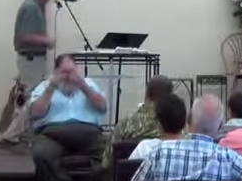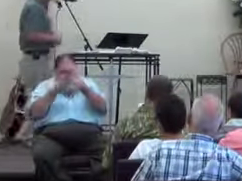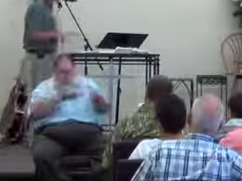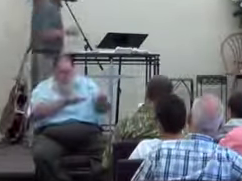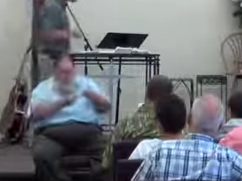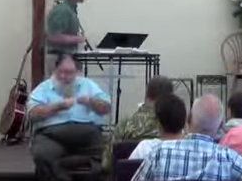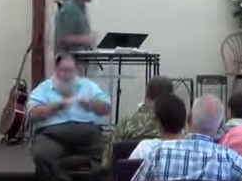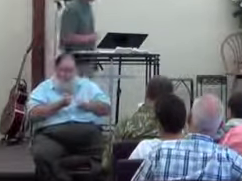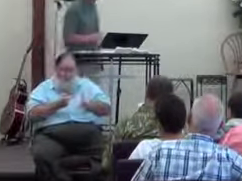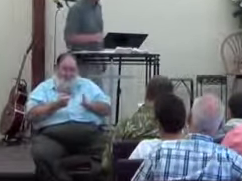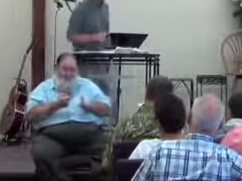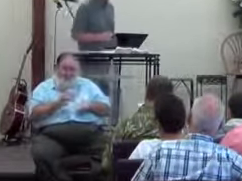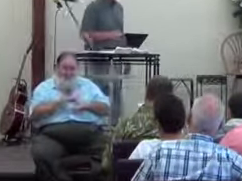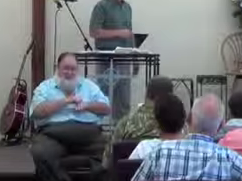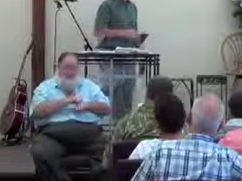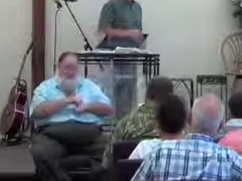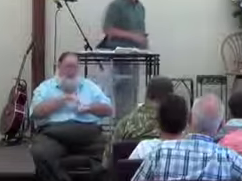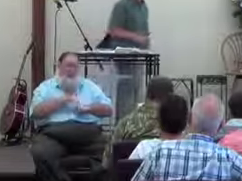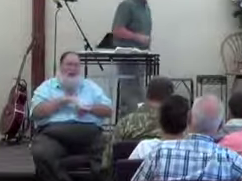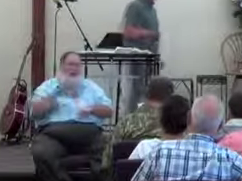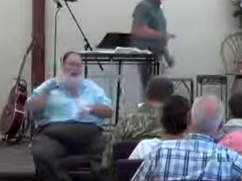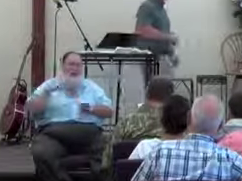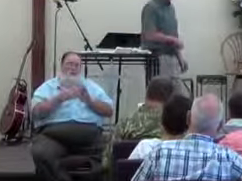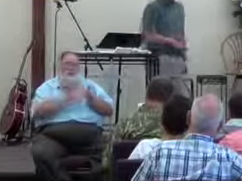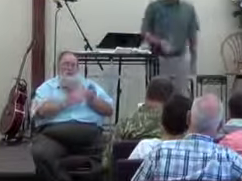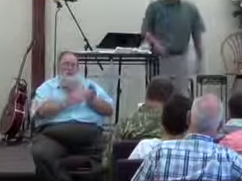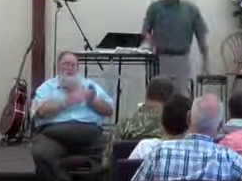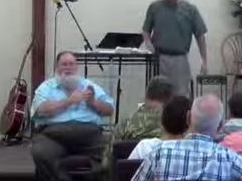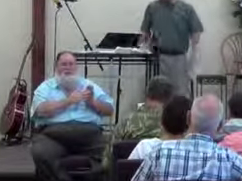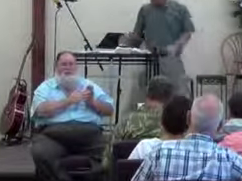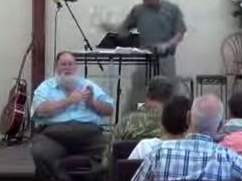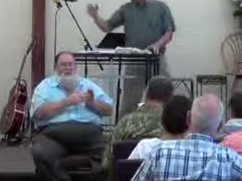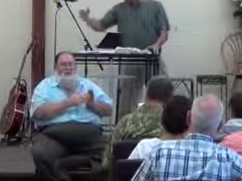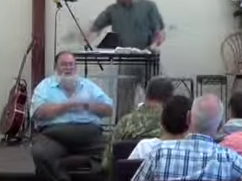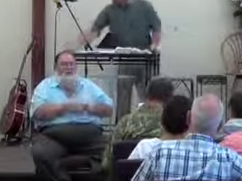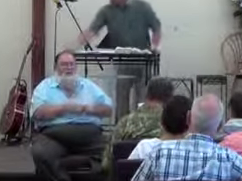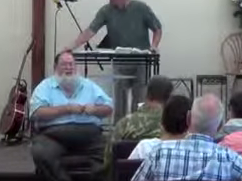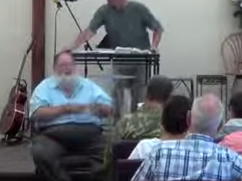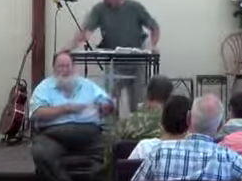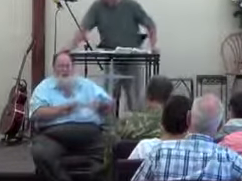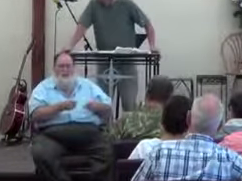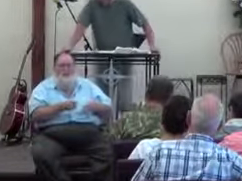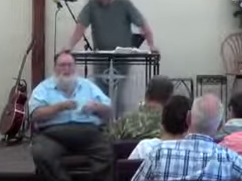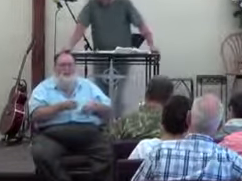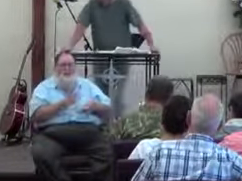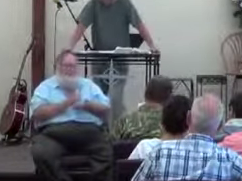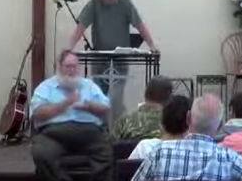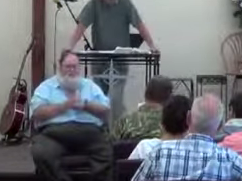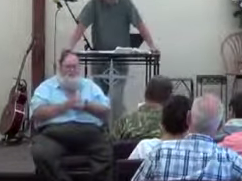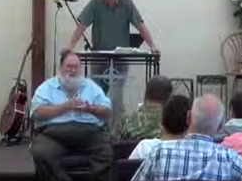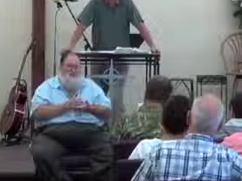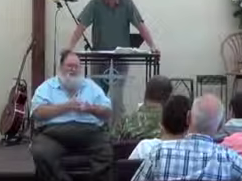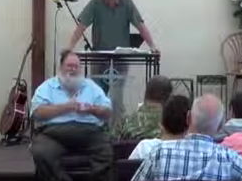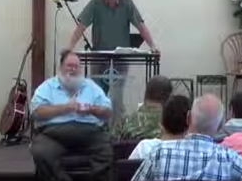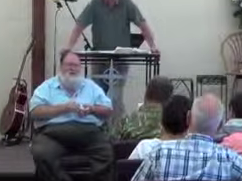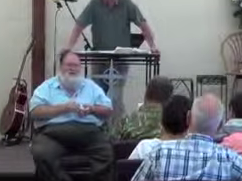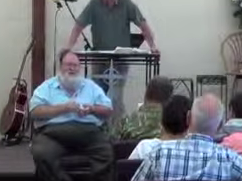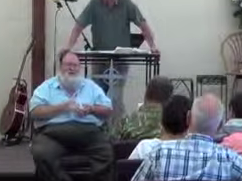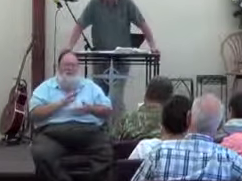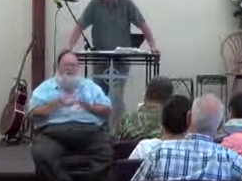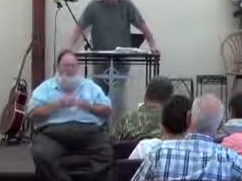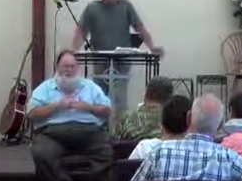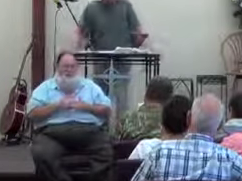vessels, and they started filling them up with wine. And his servants started drinking them, and his, his concubine started drinking out of the wine, and